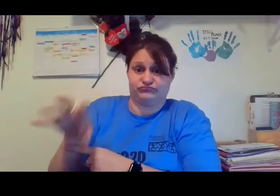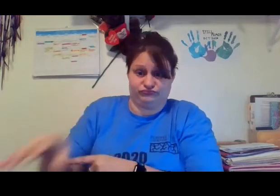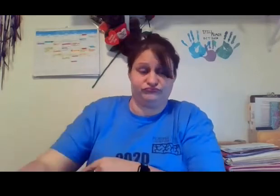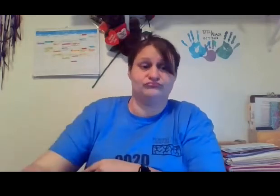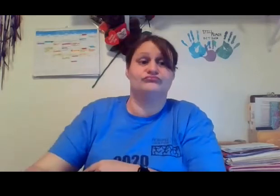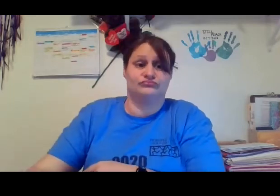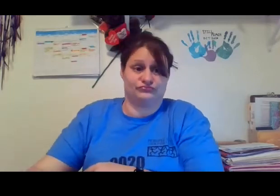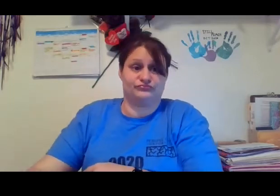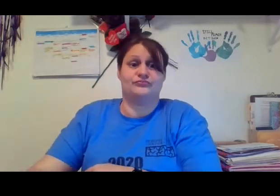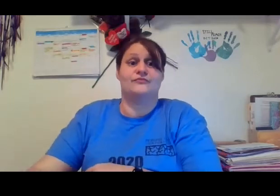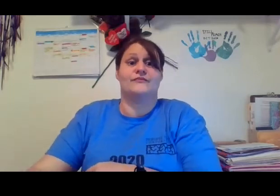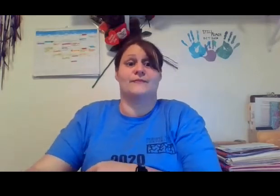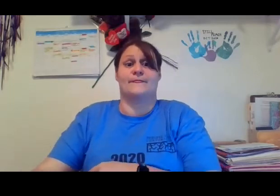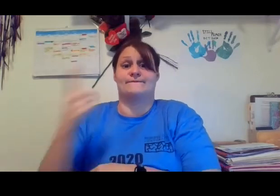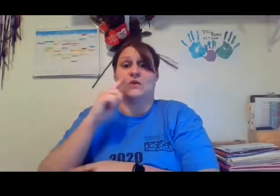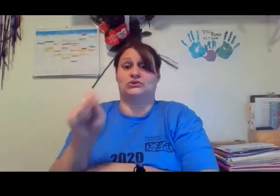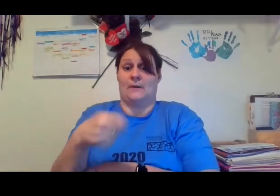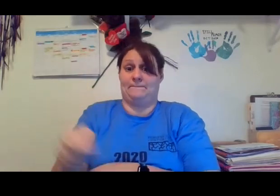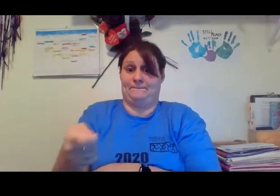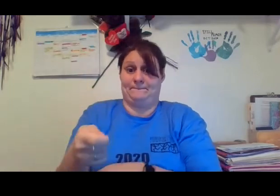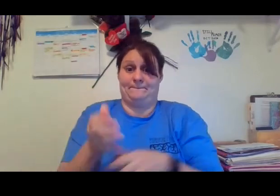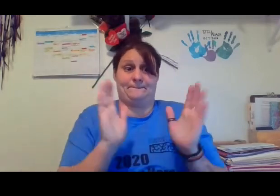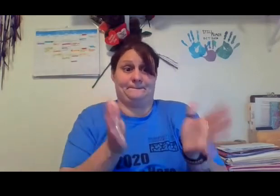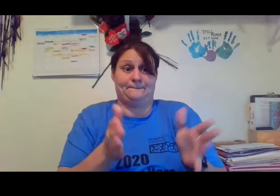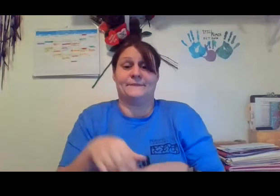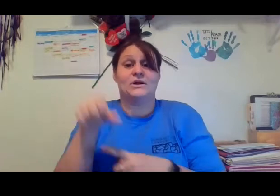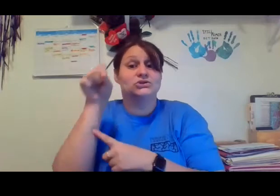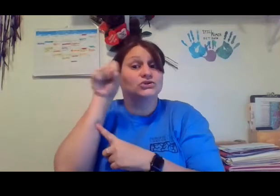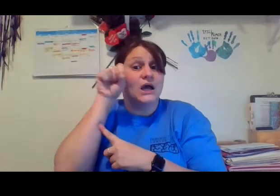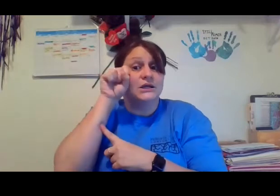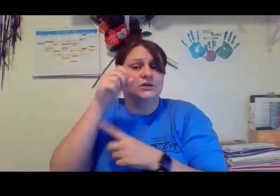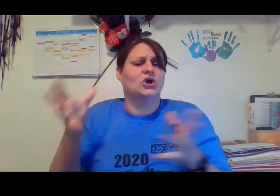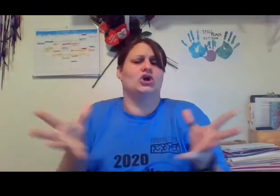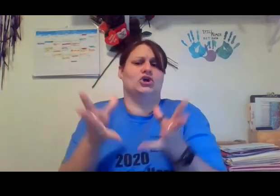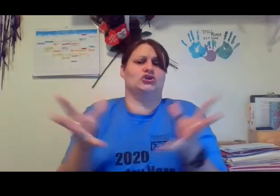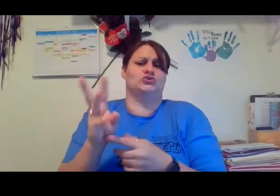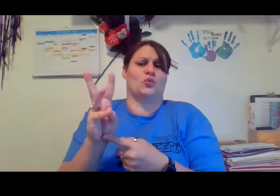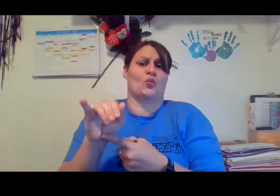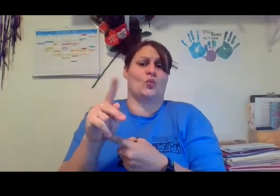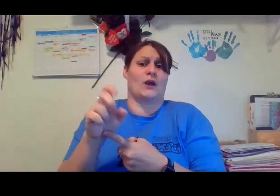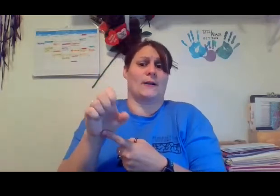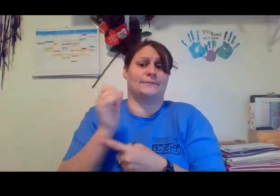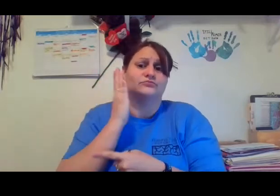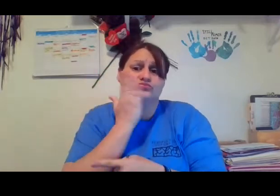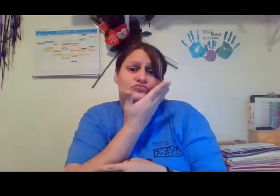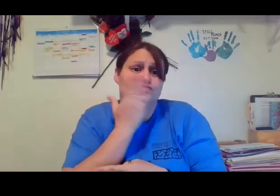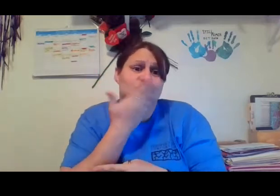So let's talk about a few of the individuals themselves and what we would like for them to do. Let's focus on Chaplain